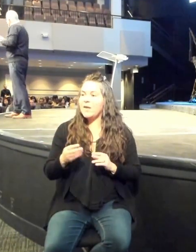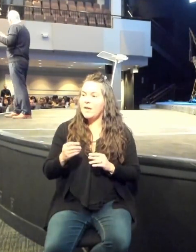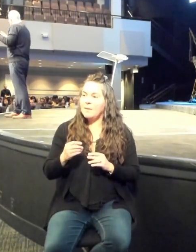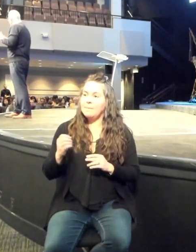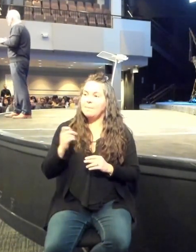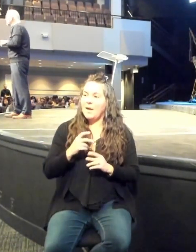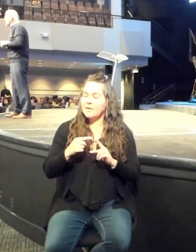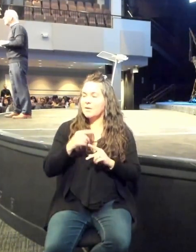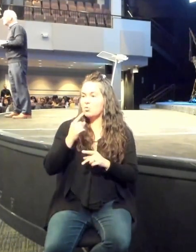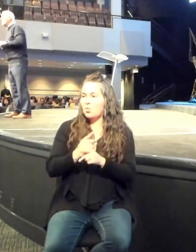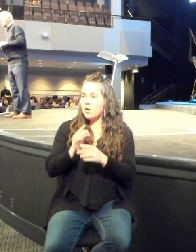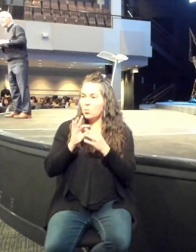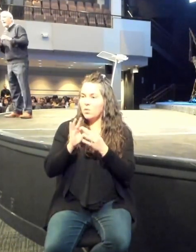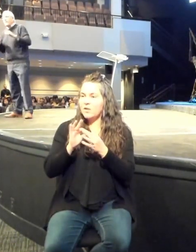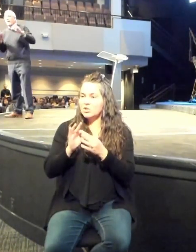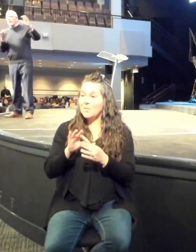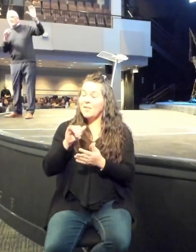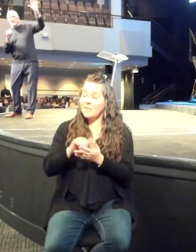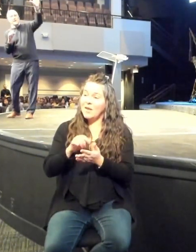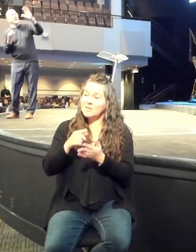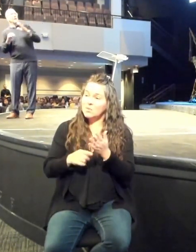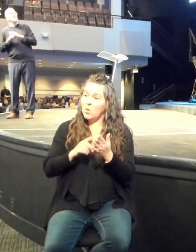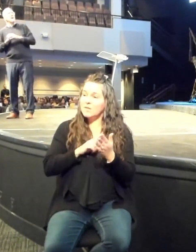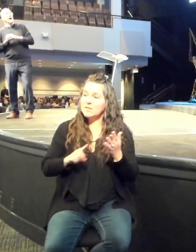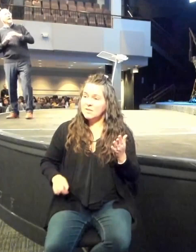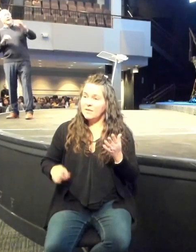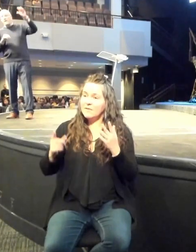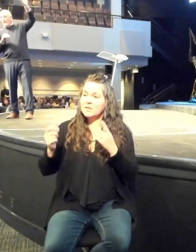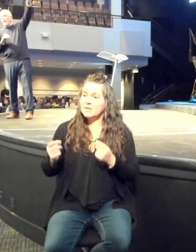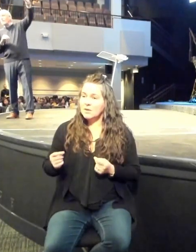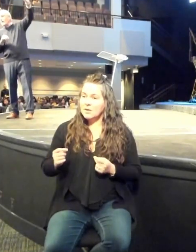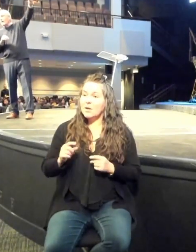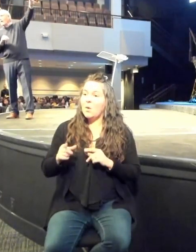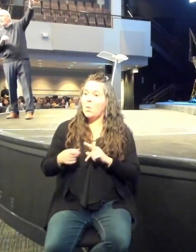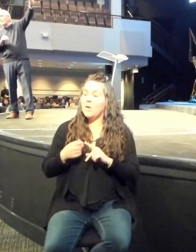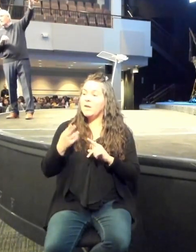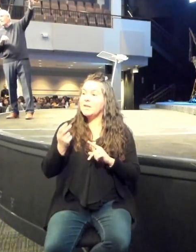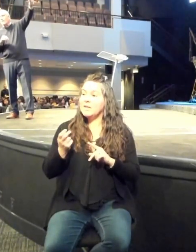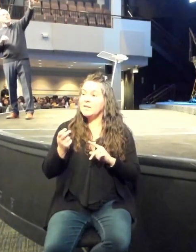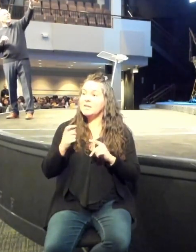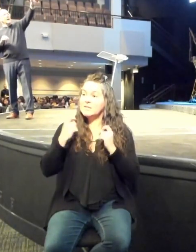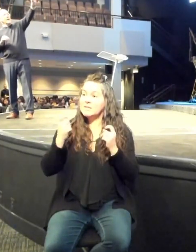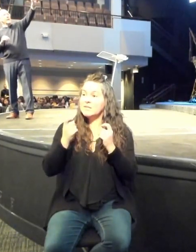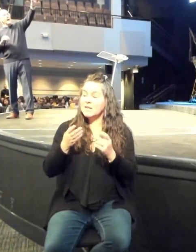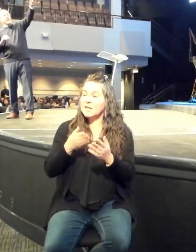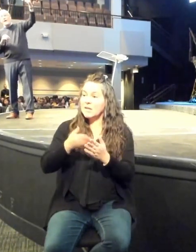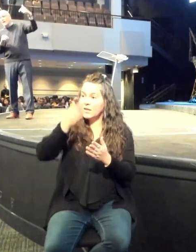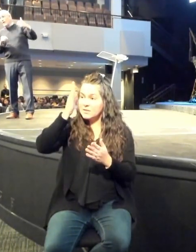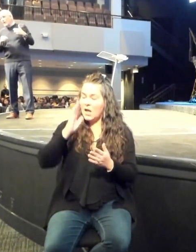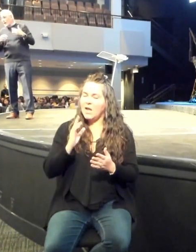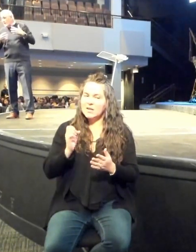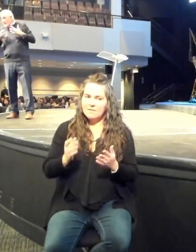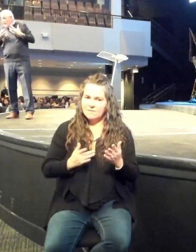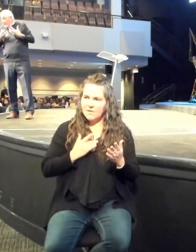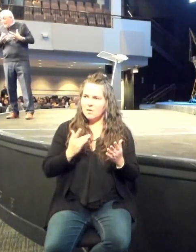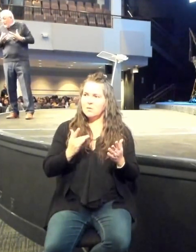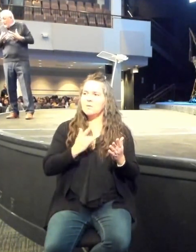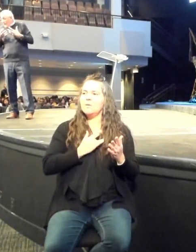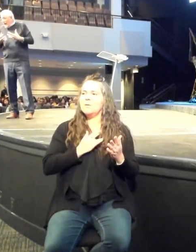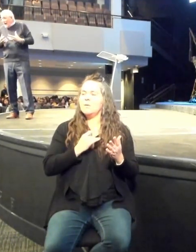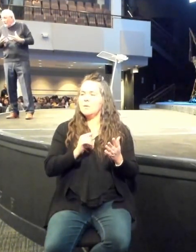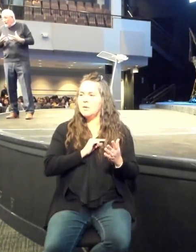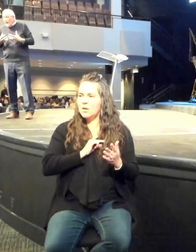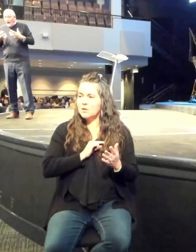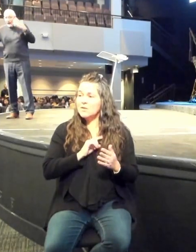God. This is exactly what David did. That when David sinned against God, he felt the guilt. And then out of that guilt, he was convicted